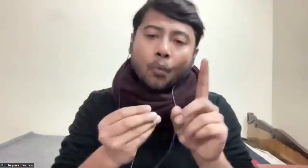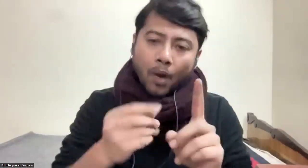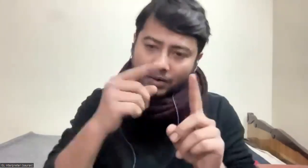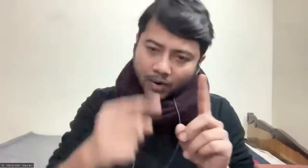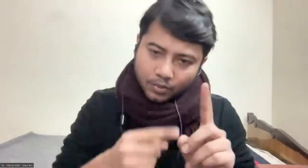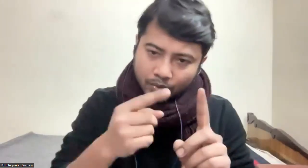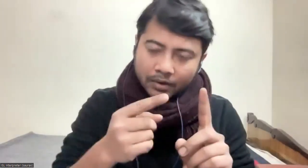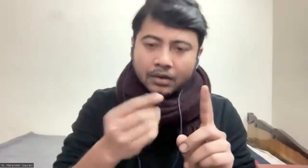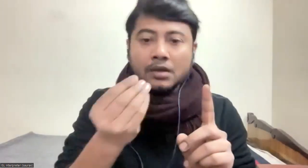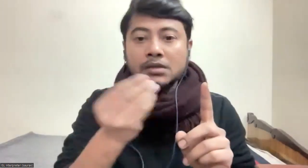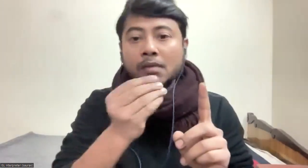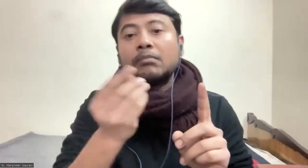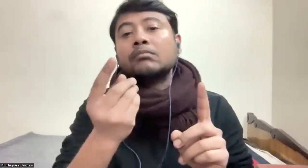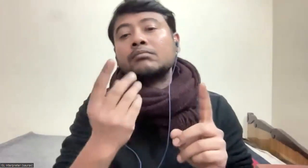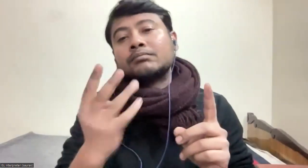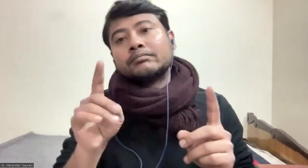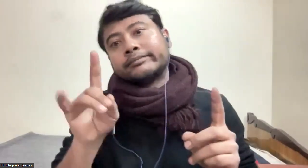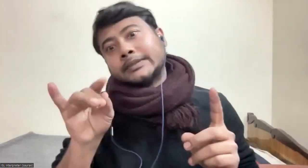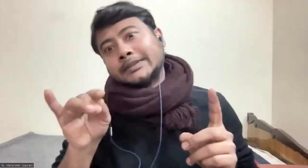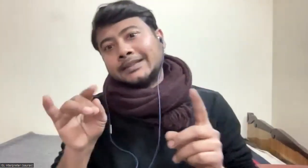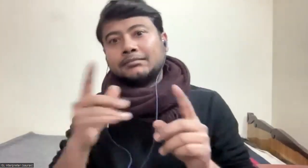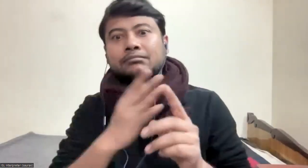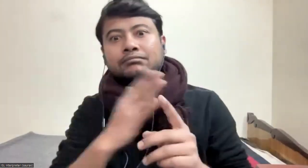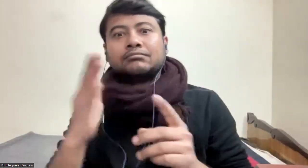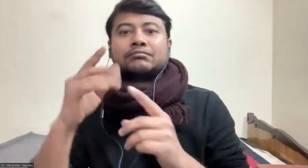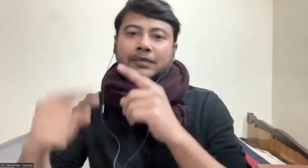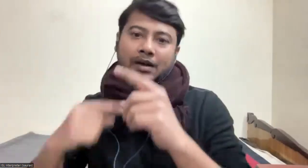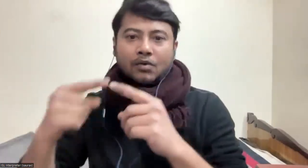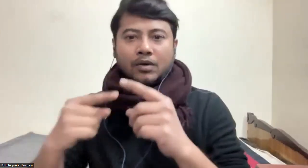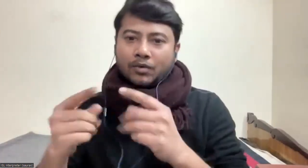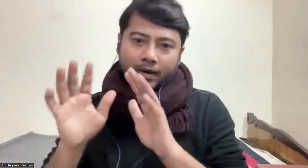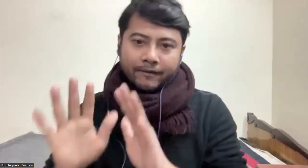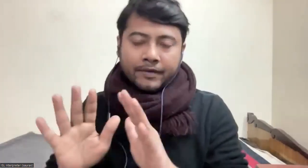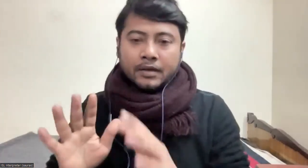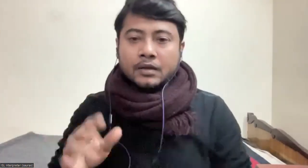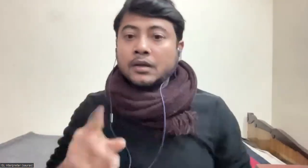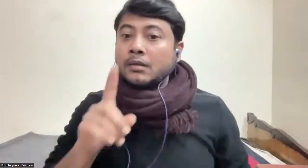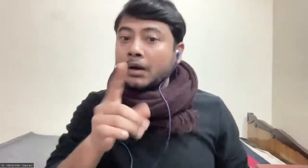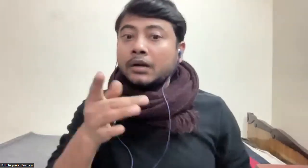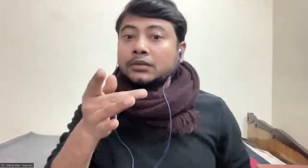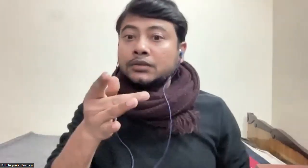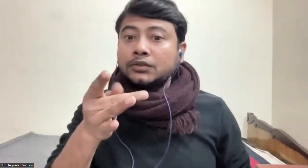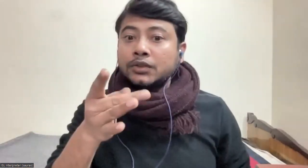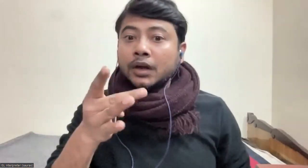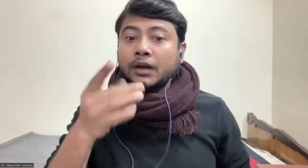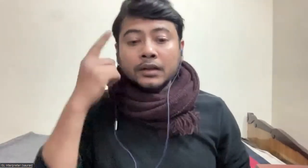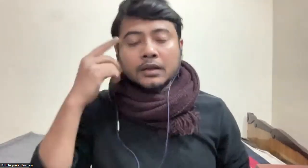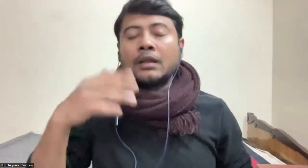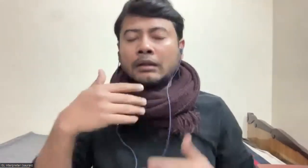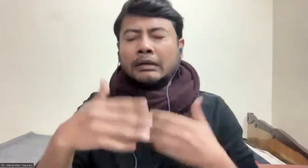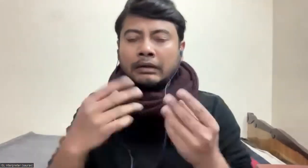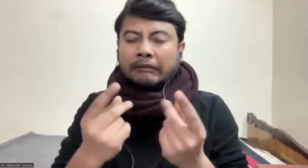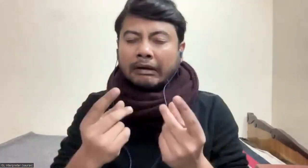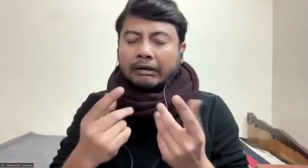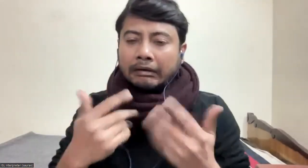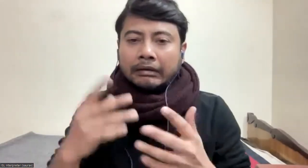are we chanting purely, or are we committing many, many mistakes? So these classes that I'm taking,